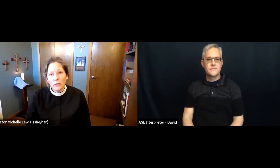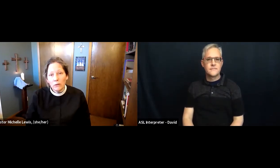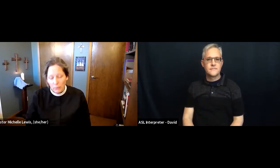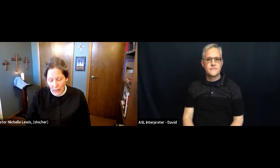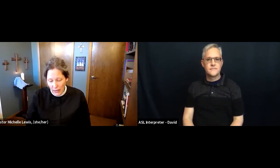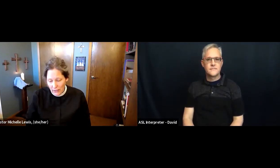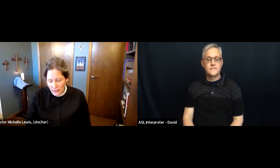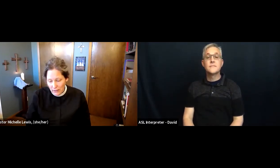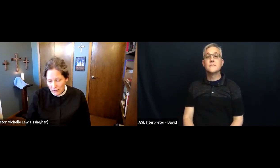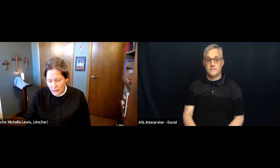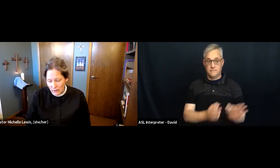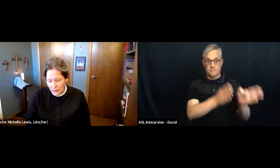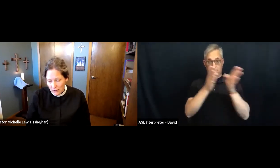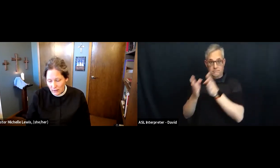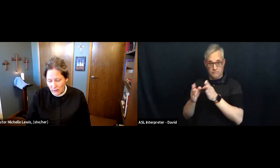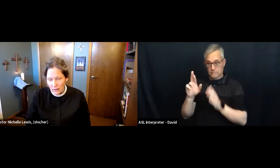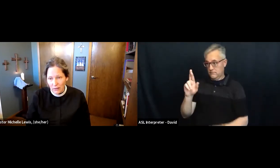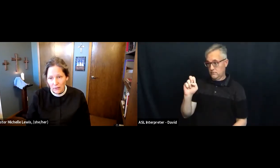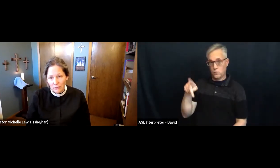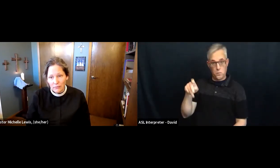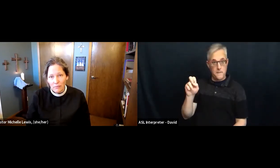When we repent,